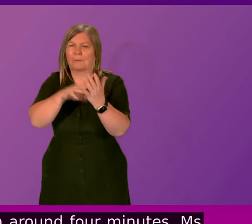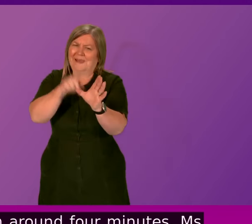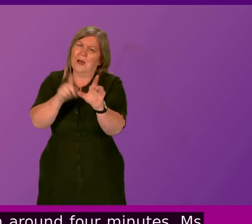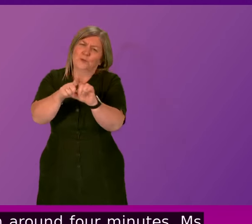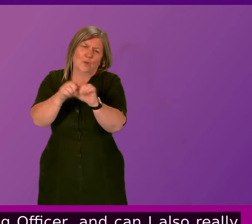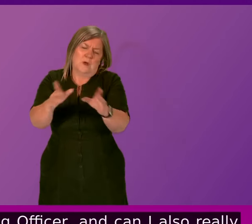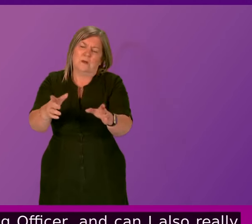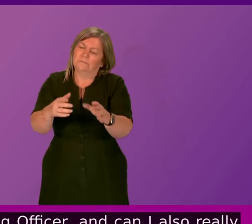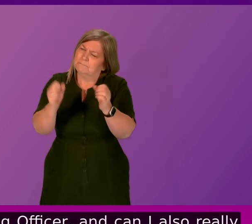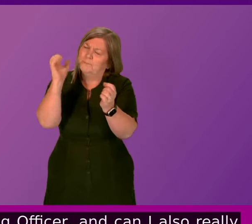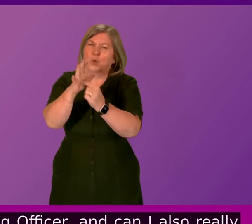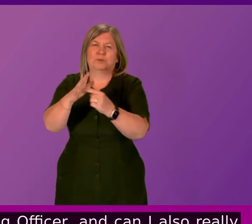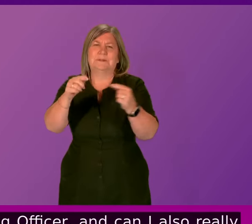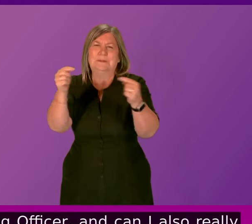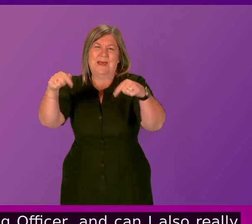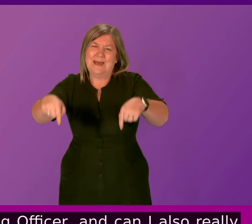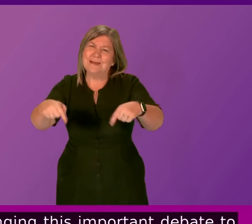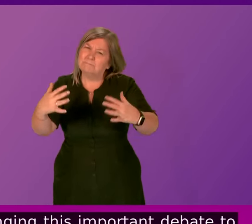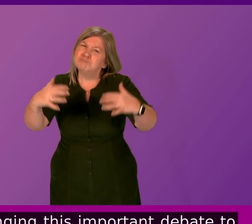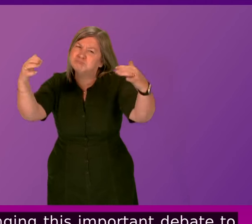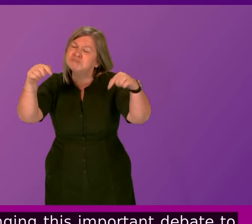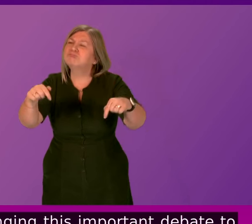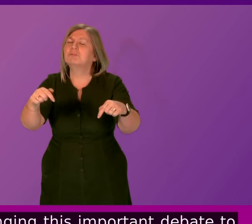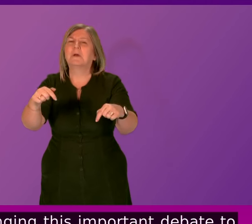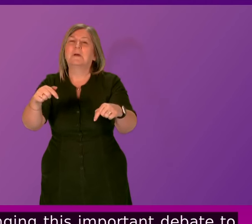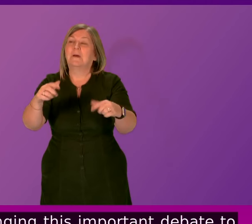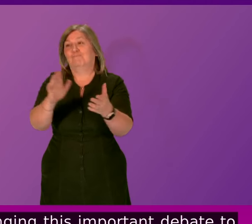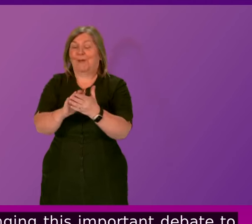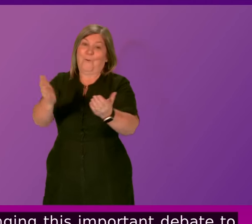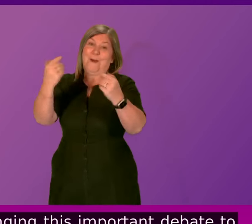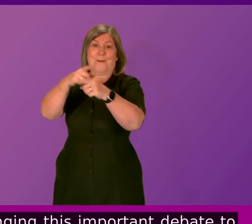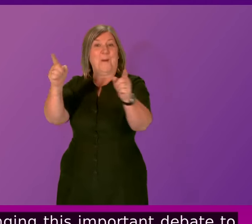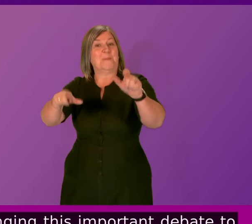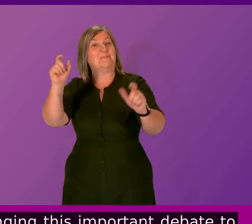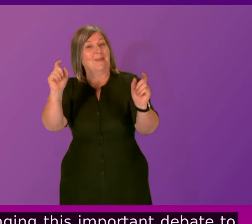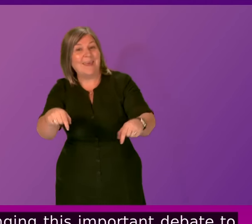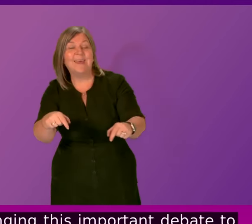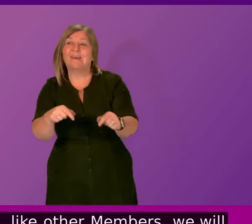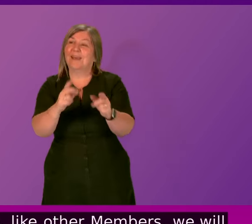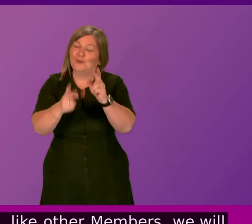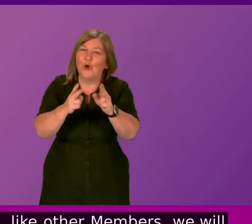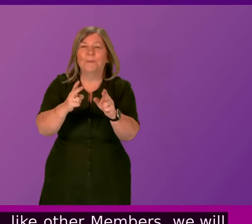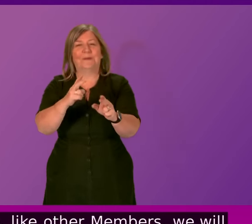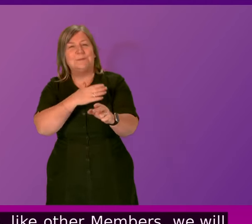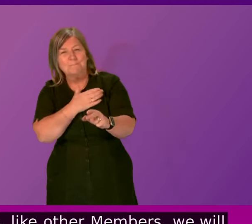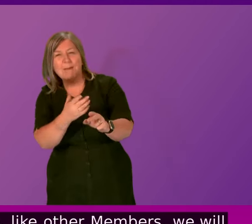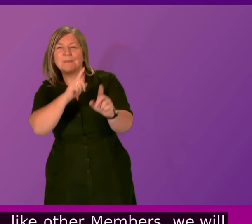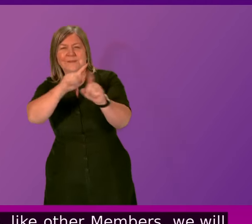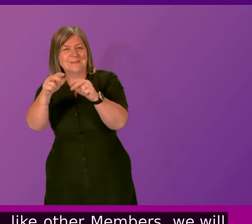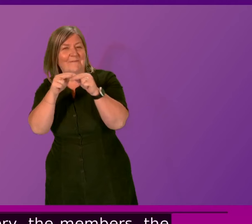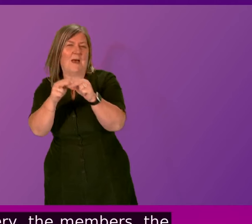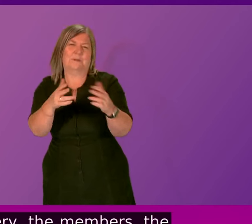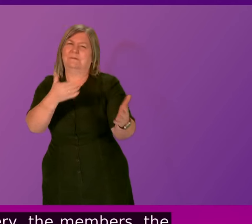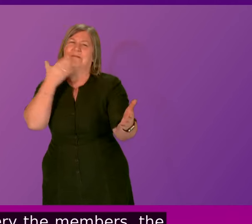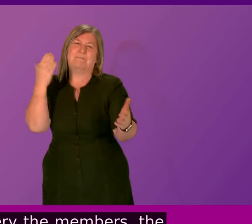important debate to the Chamber. And of course, like other members, welcome everyone in the gallery, the members, the interpreters and all the families. It's